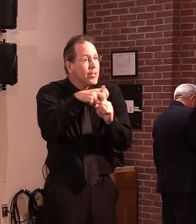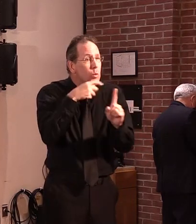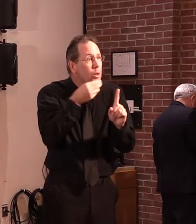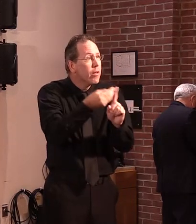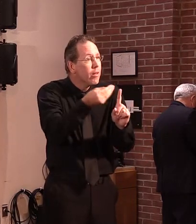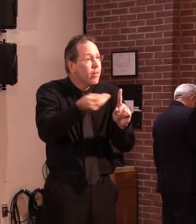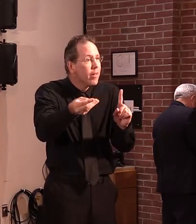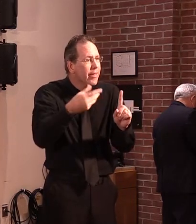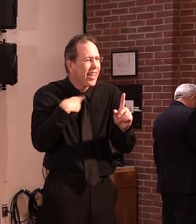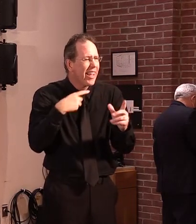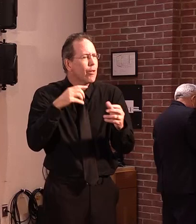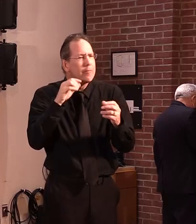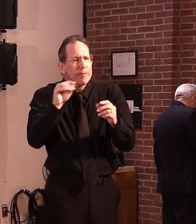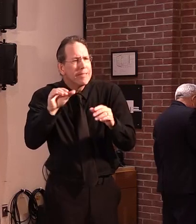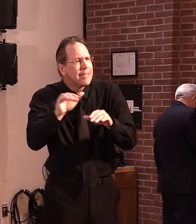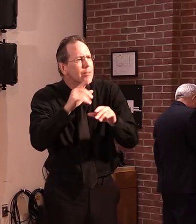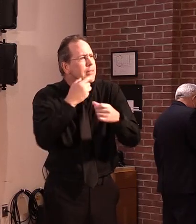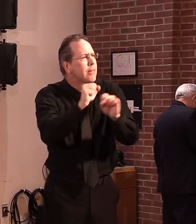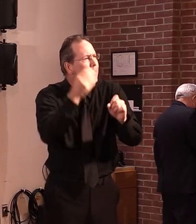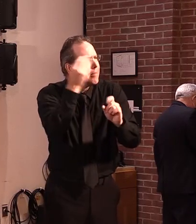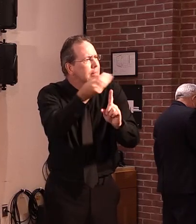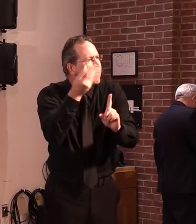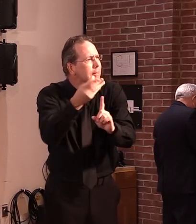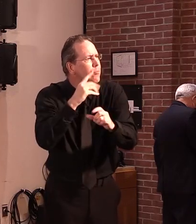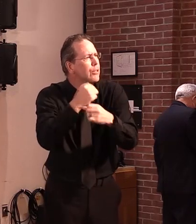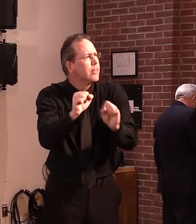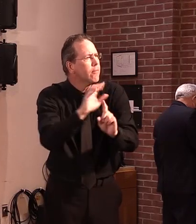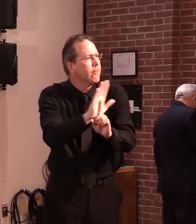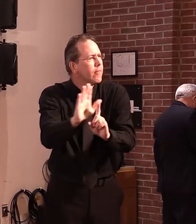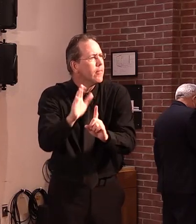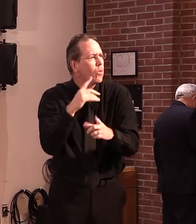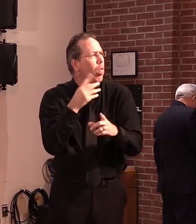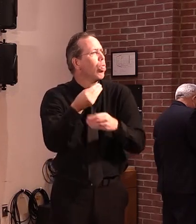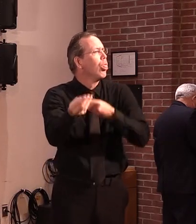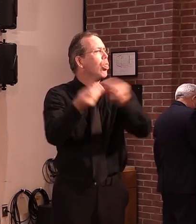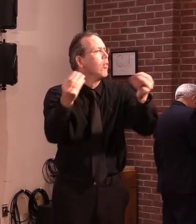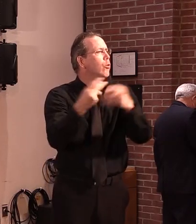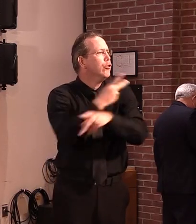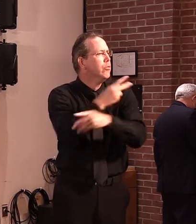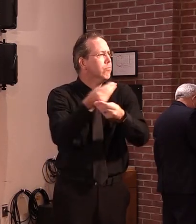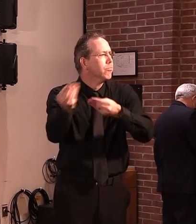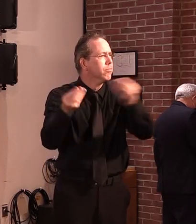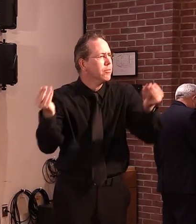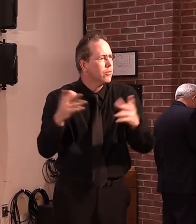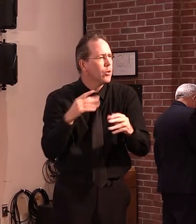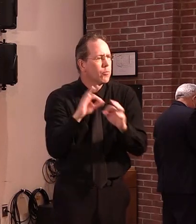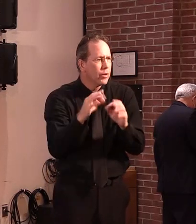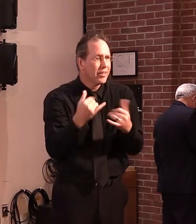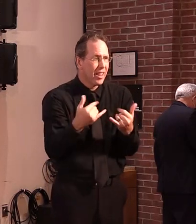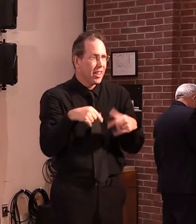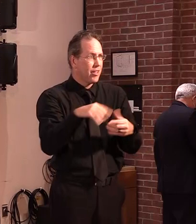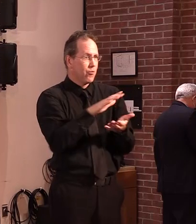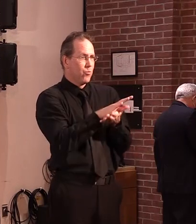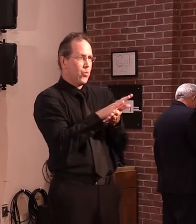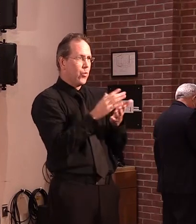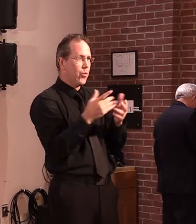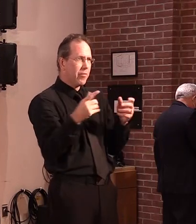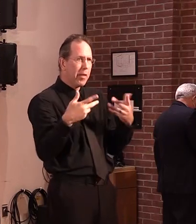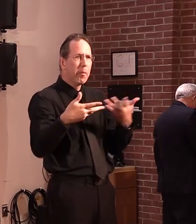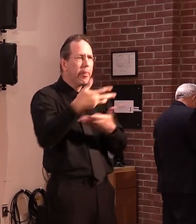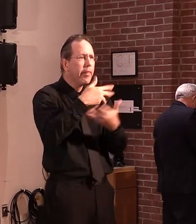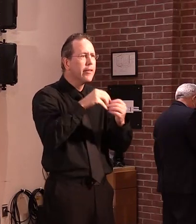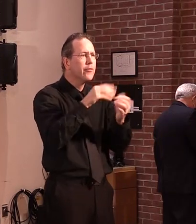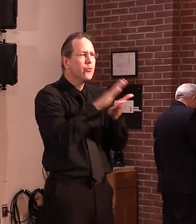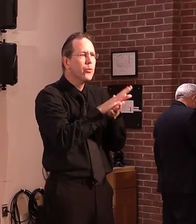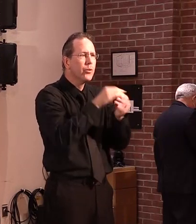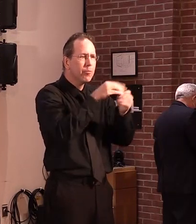are for more prolonged periods of time together. And we have to just take that into account,